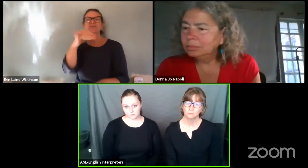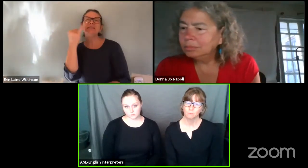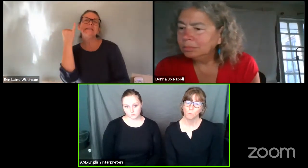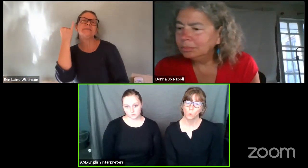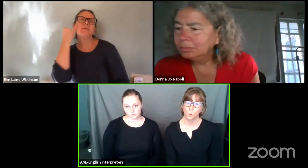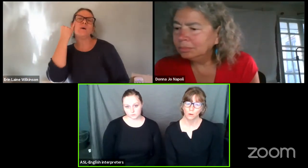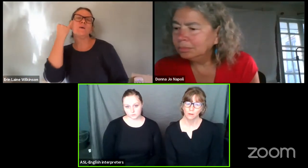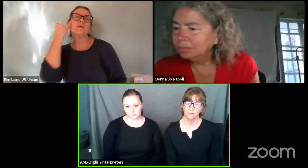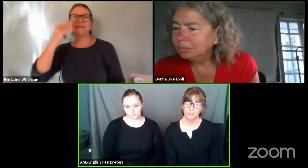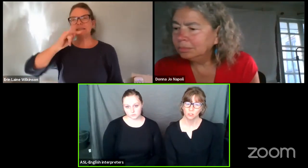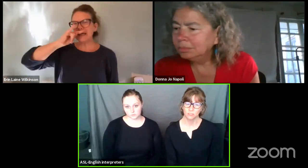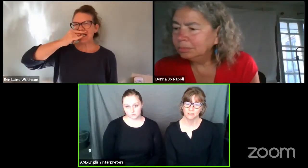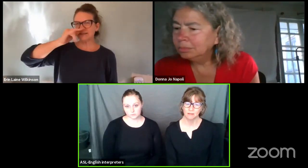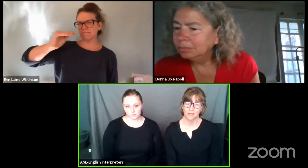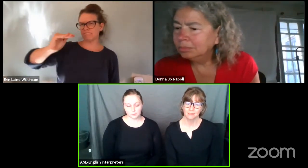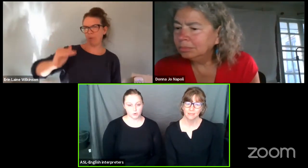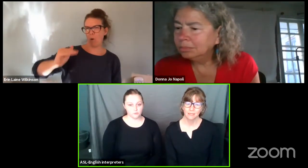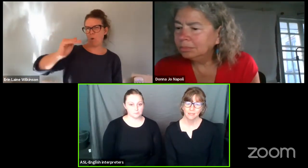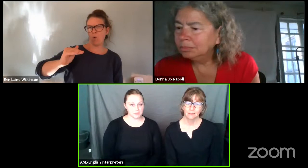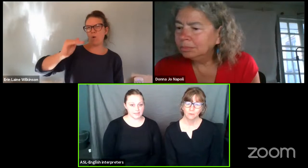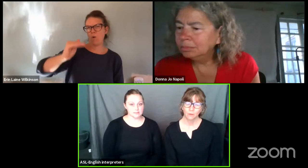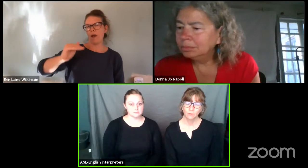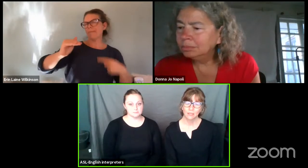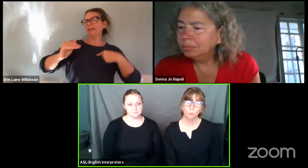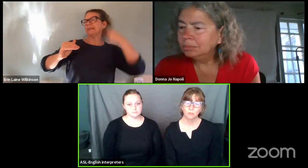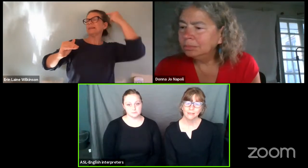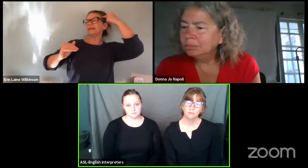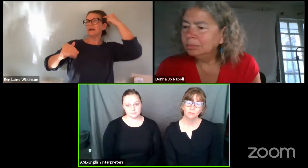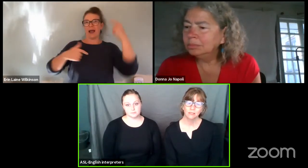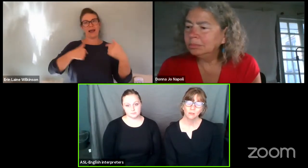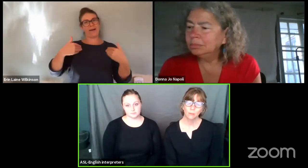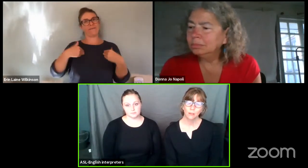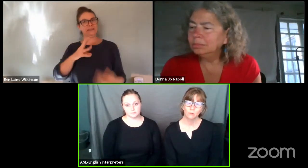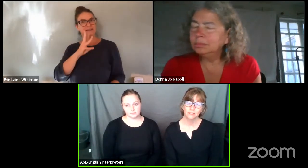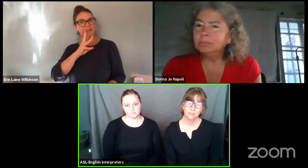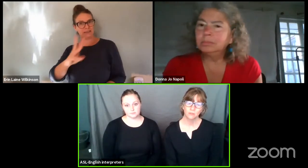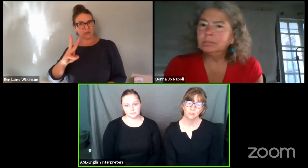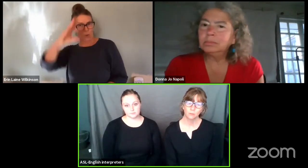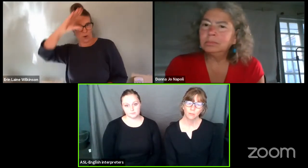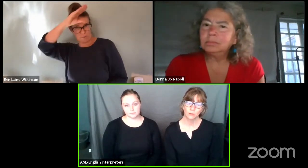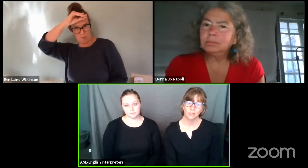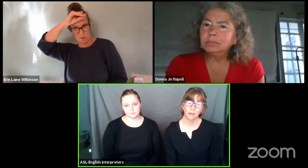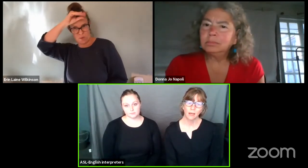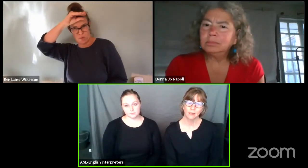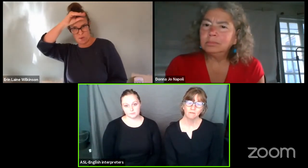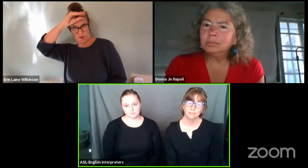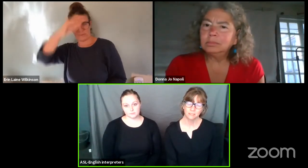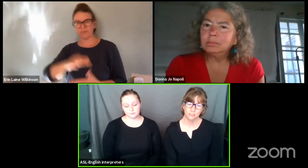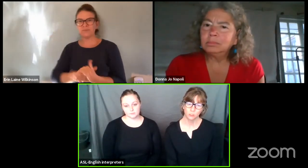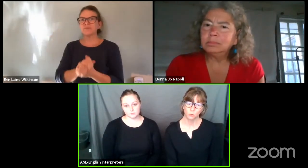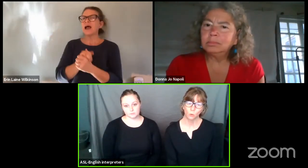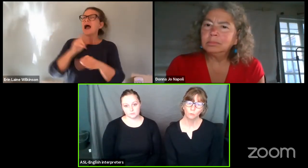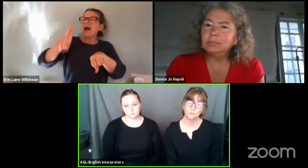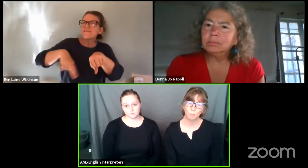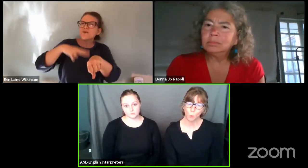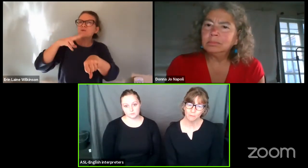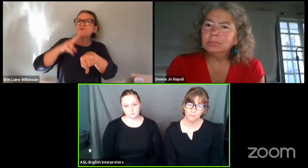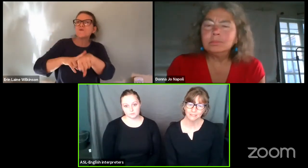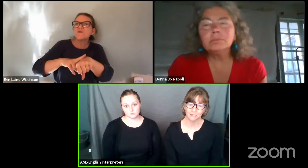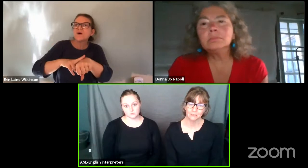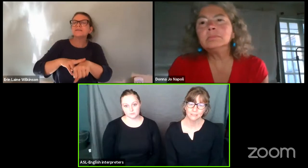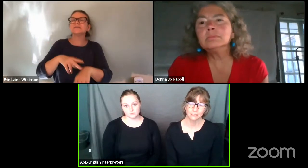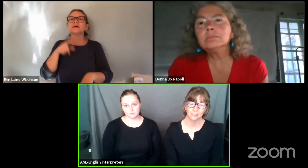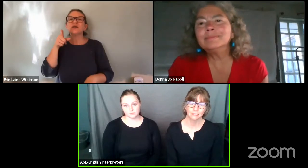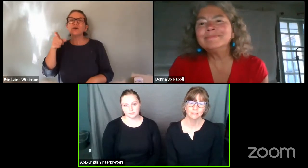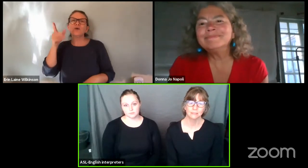becomes more than just that. Like a blend. If we think about, let's say if we think about a kid, I have a 6-year-old boy,